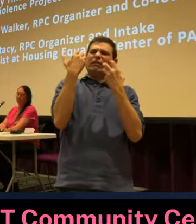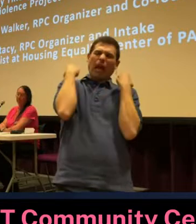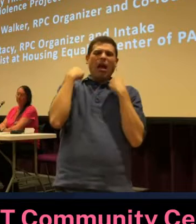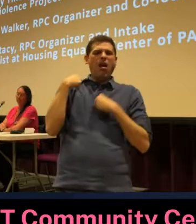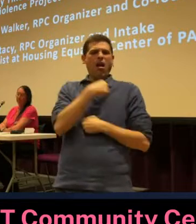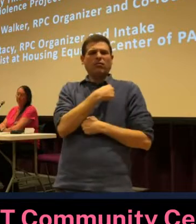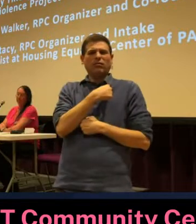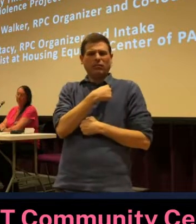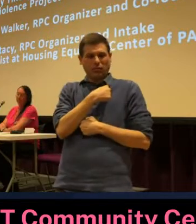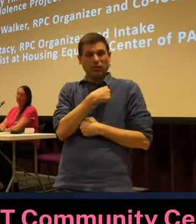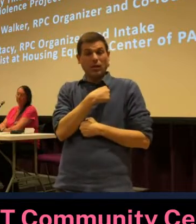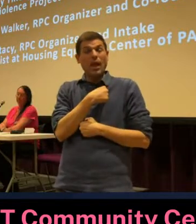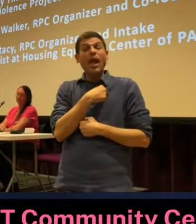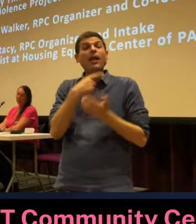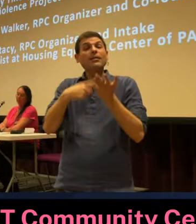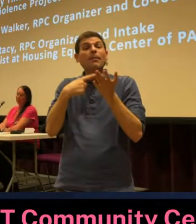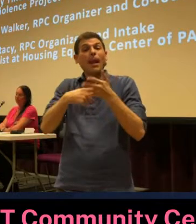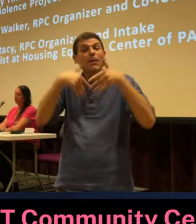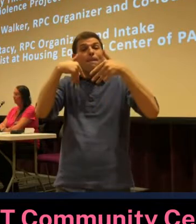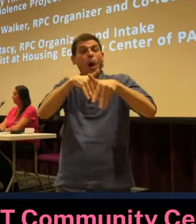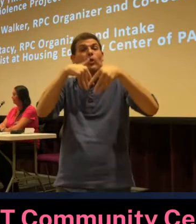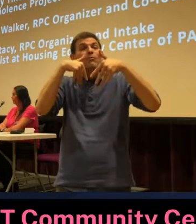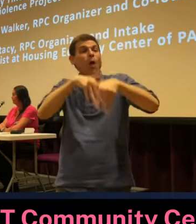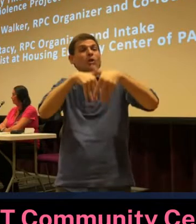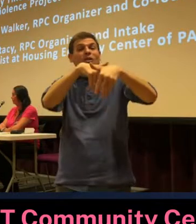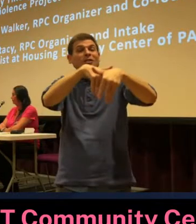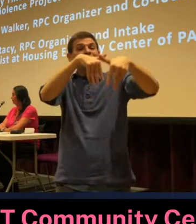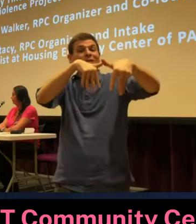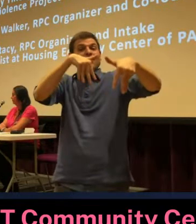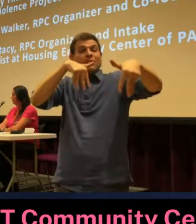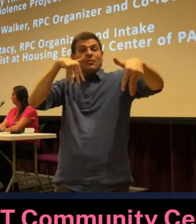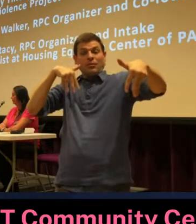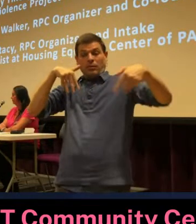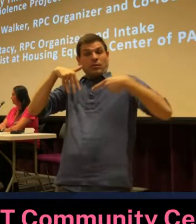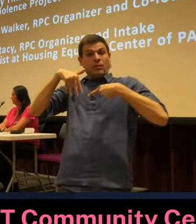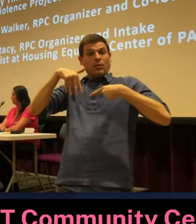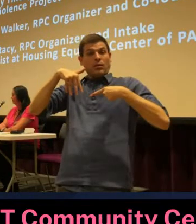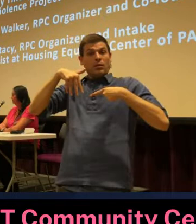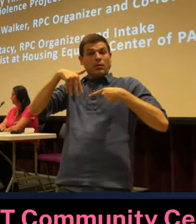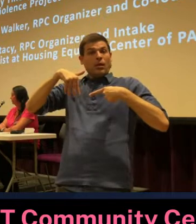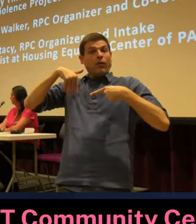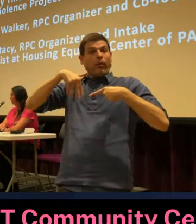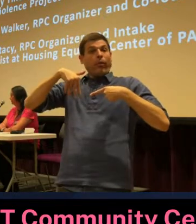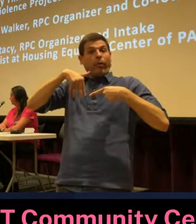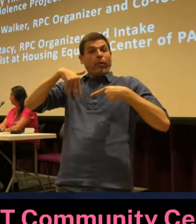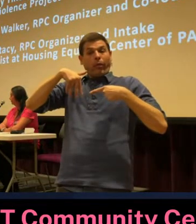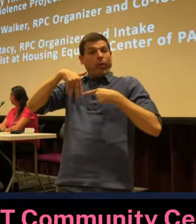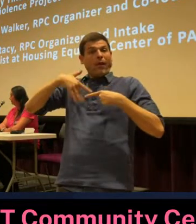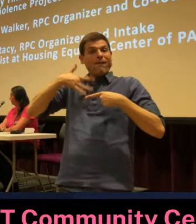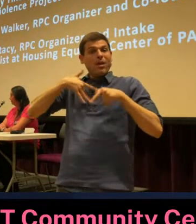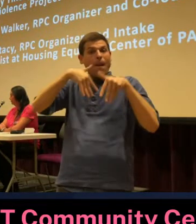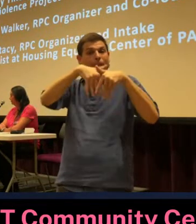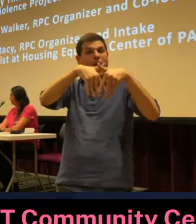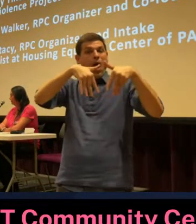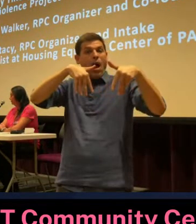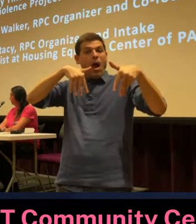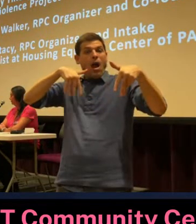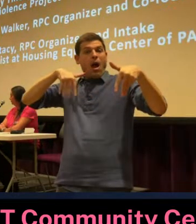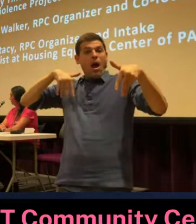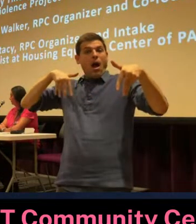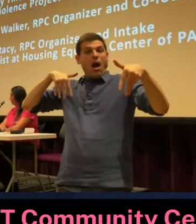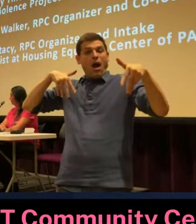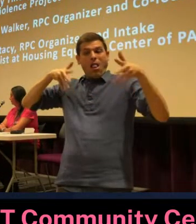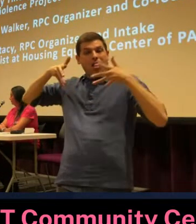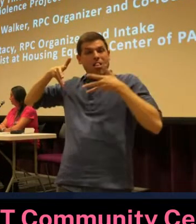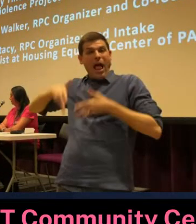happening at the ends or during our marches, when we are active and we were out in the community trying to